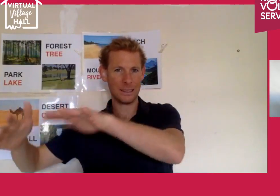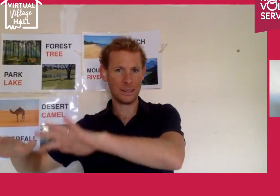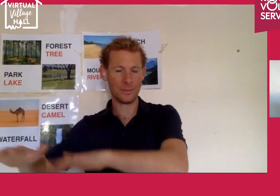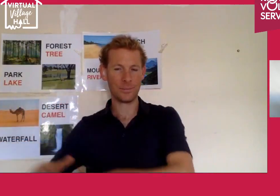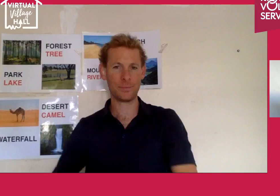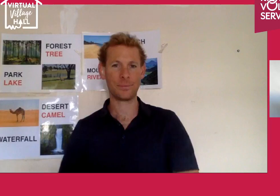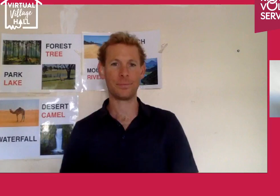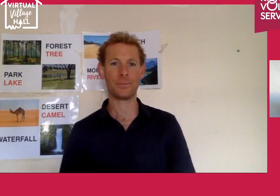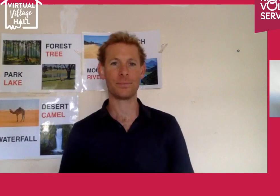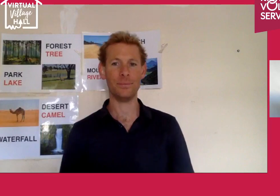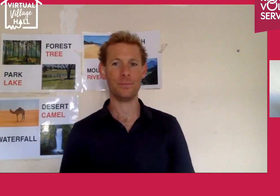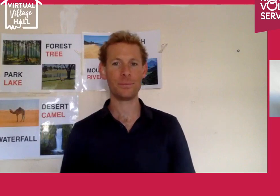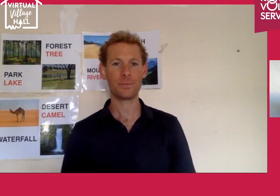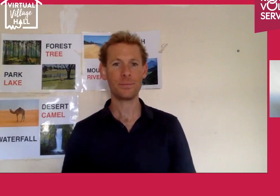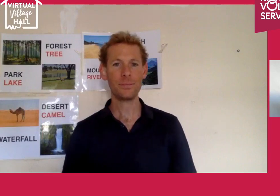Sea.